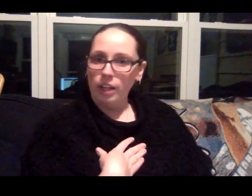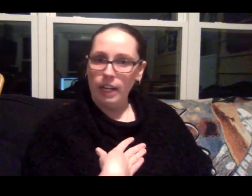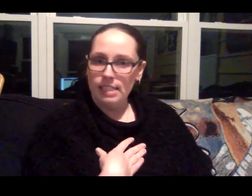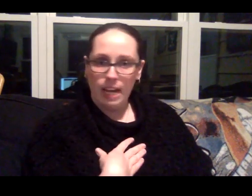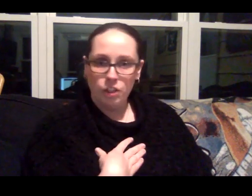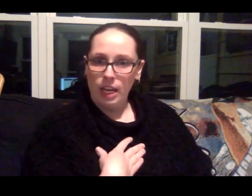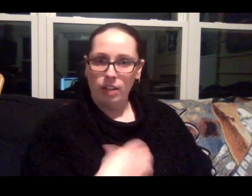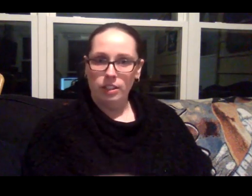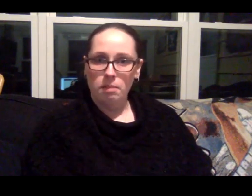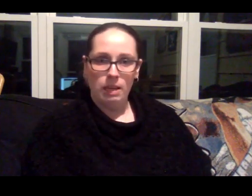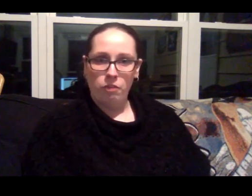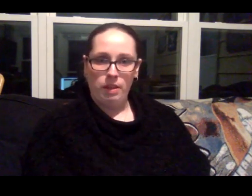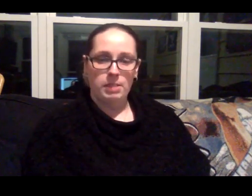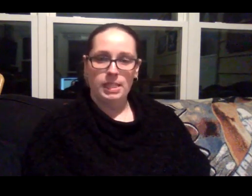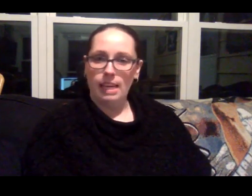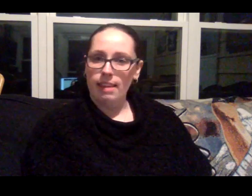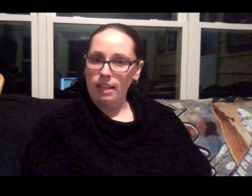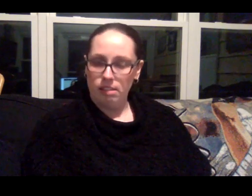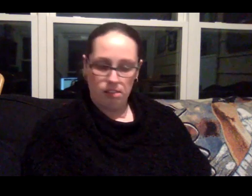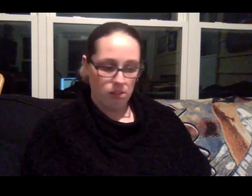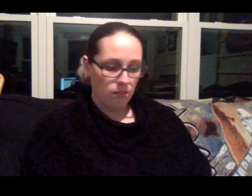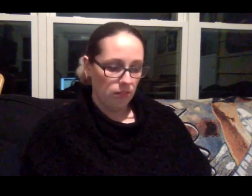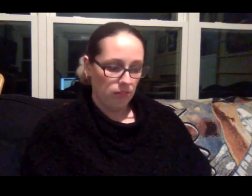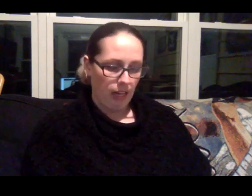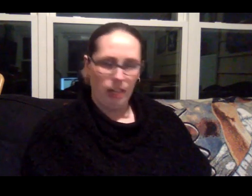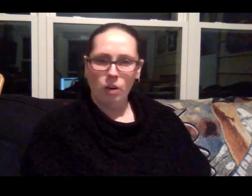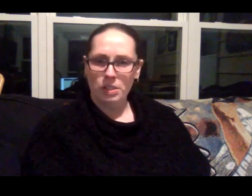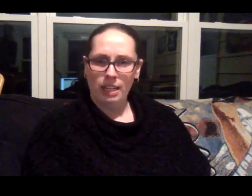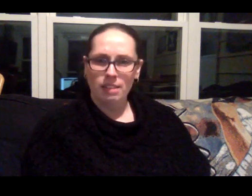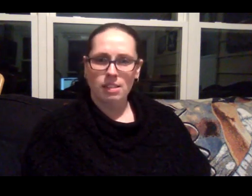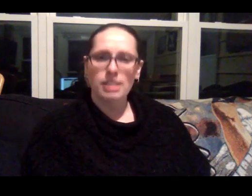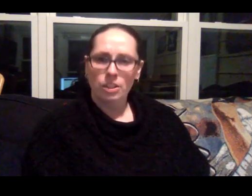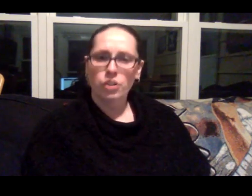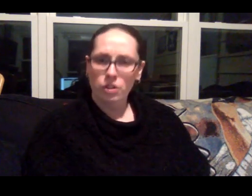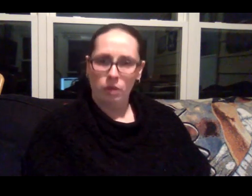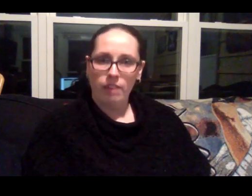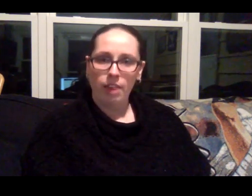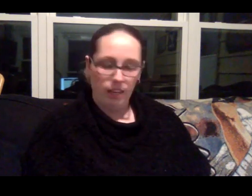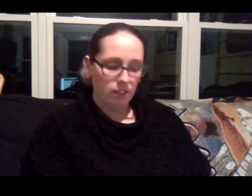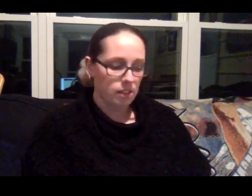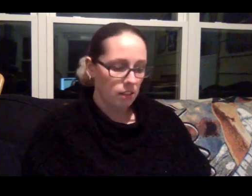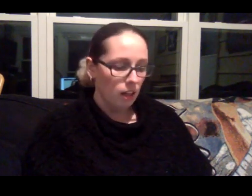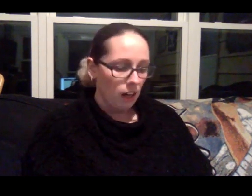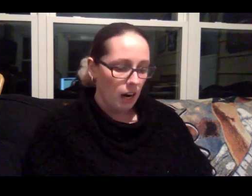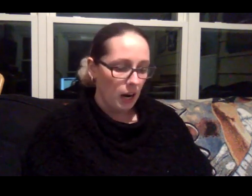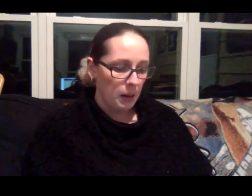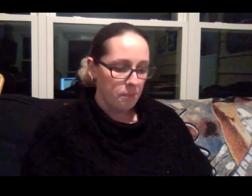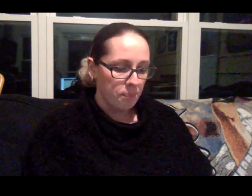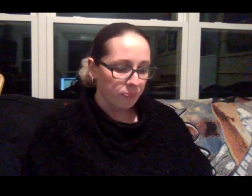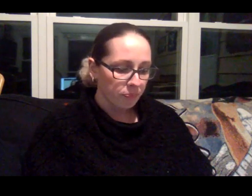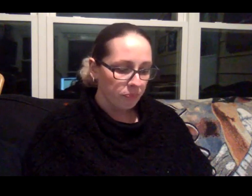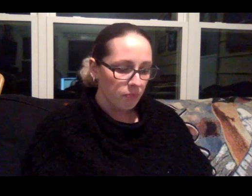teacher and as an educator to me, for them to say that is kind of goes against the teacher's code of ethics. Right.